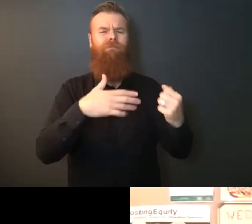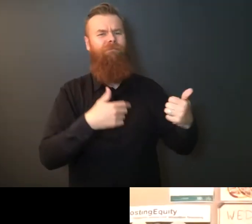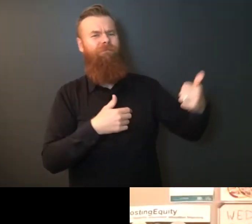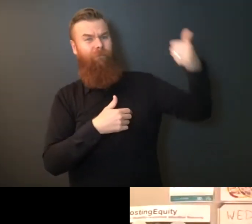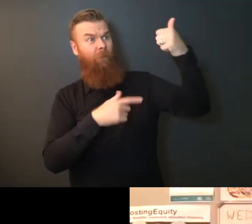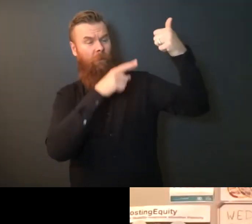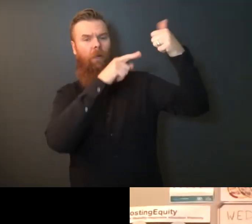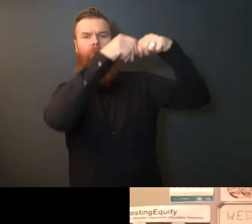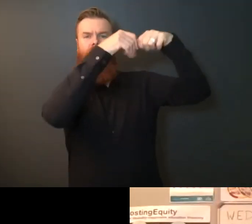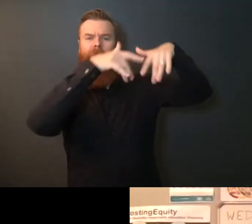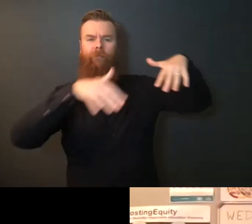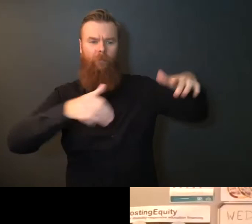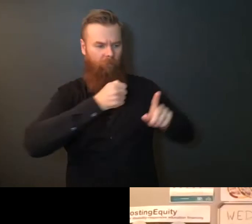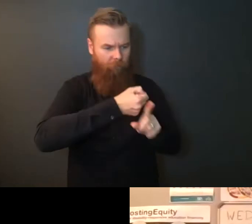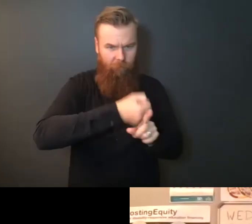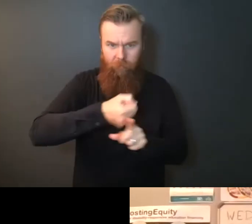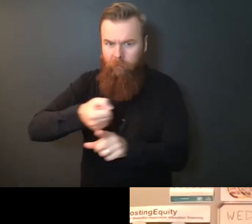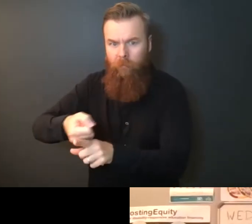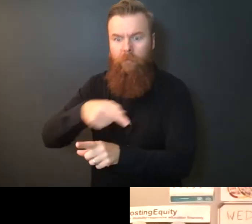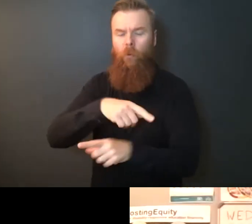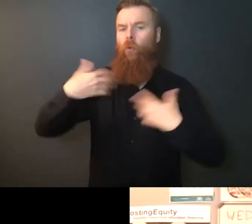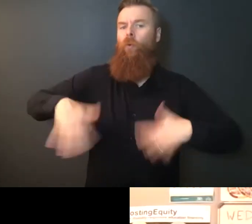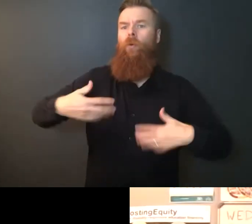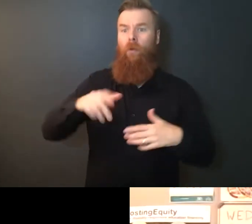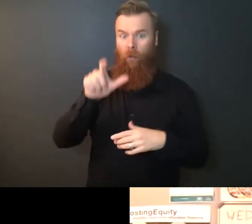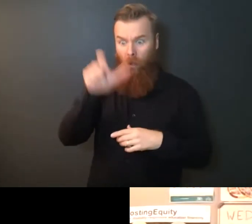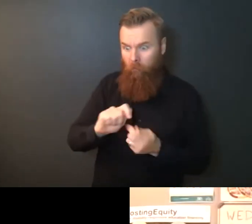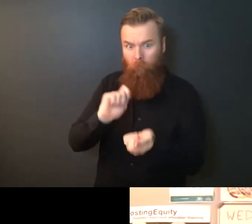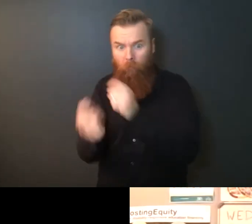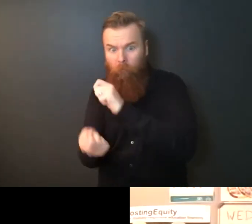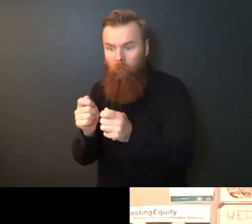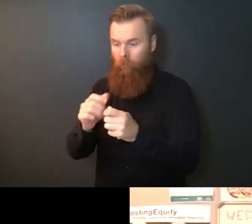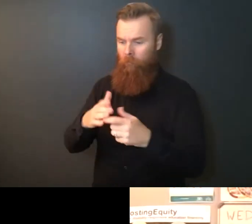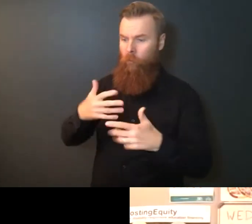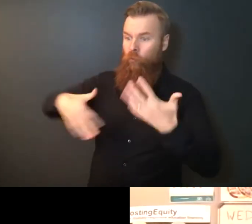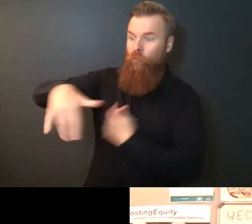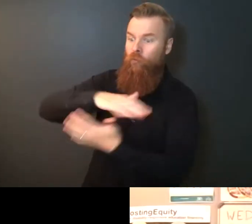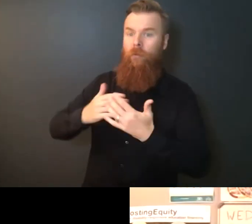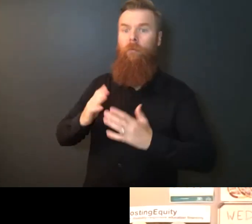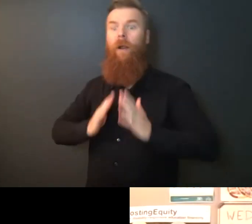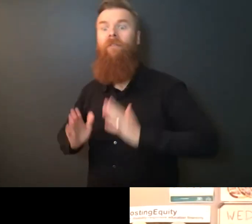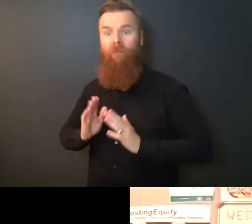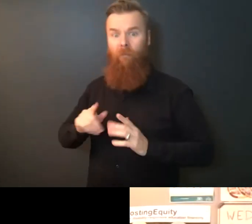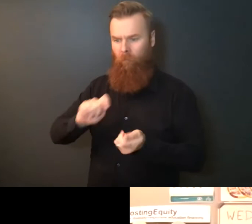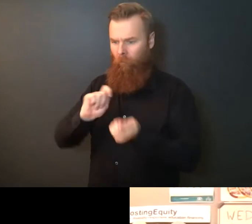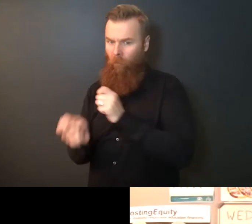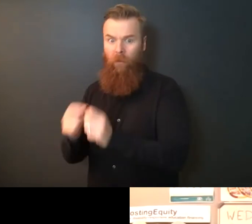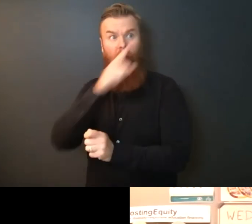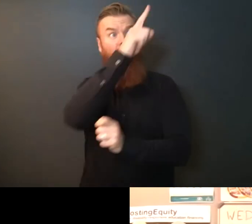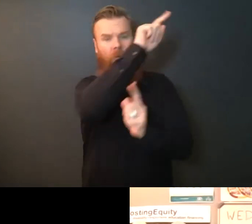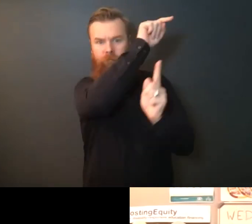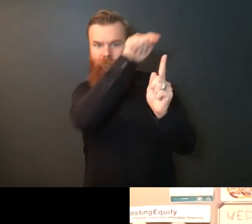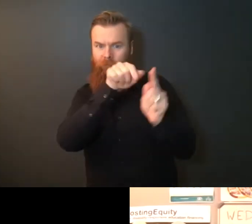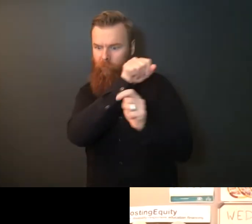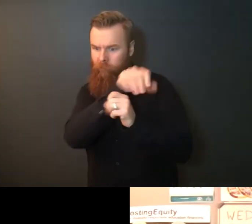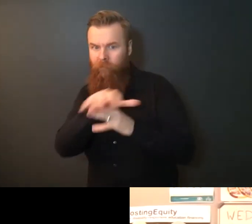social behavior change messaging. So that can be a great intervention point. They're great at sort of signaling